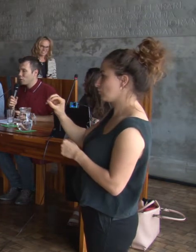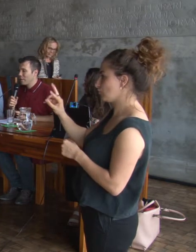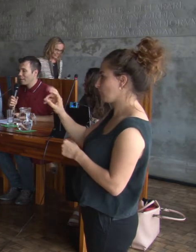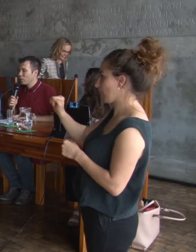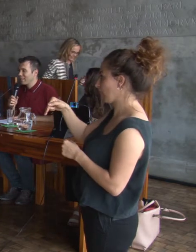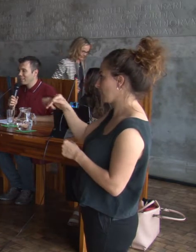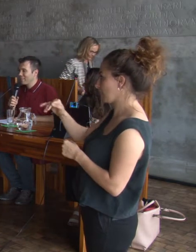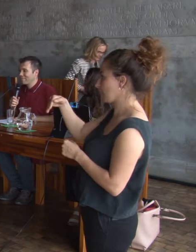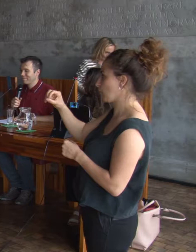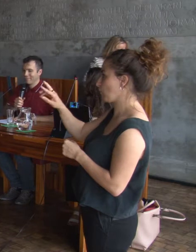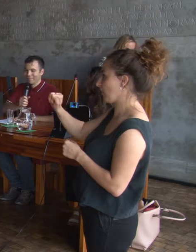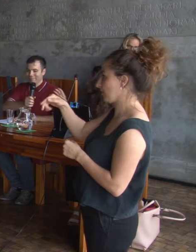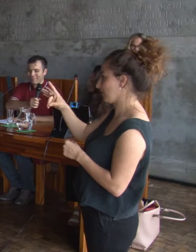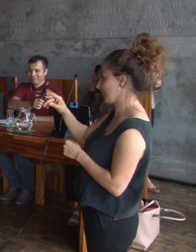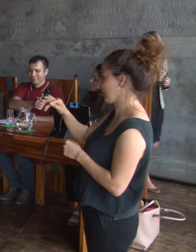I'm Giovanni Morandini.